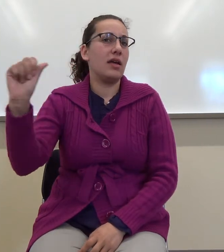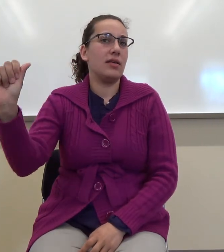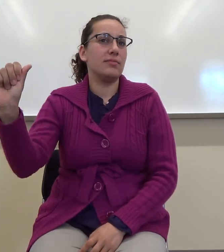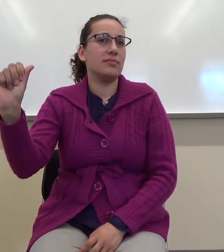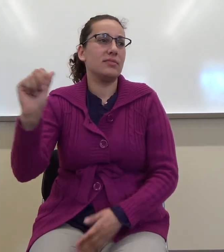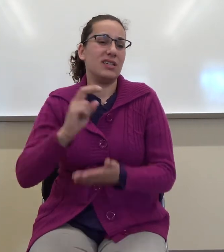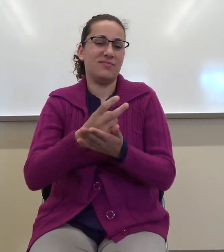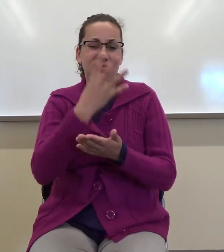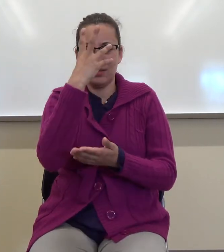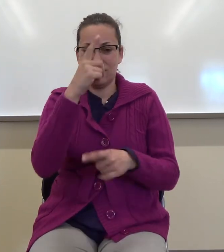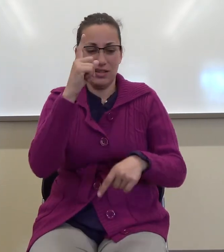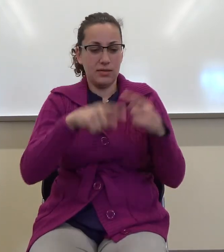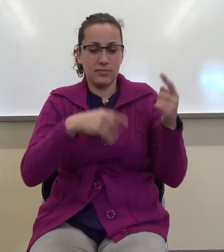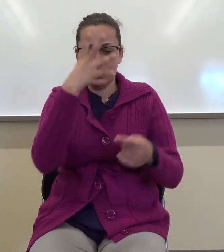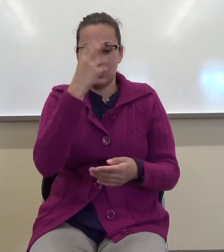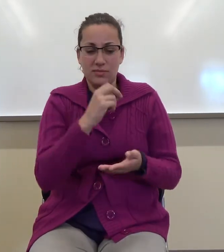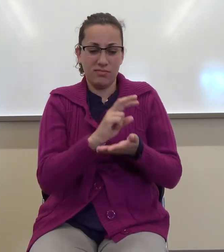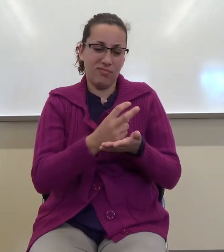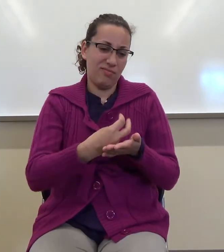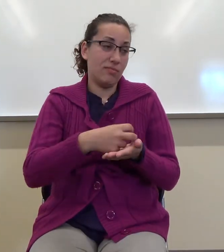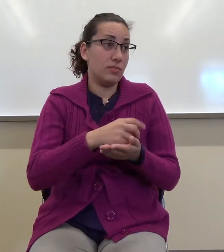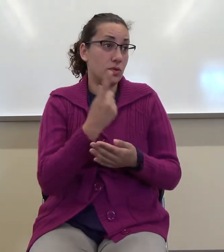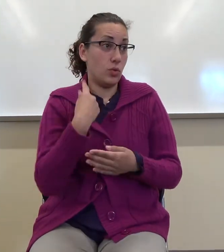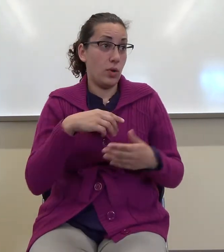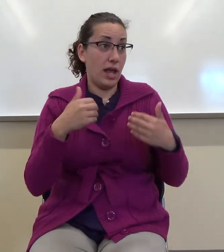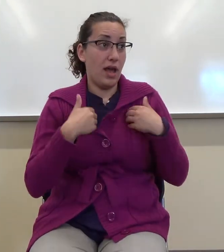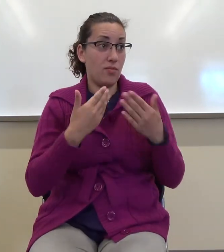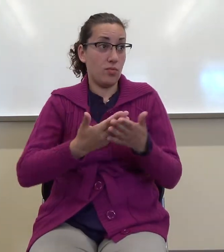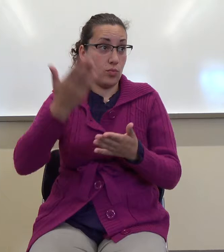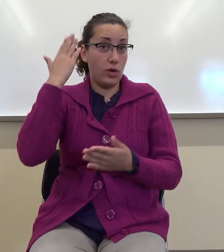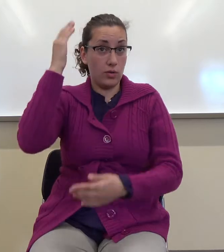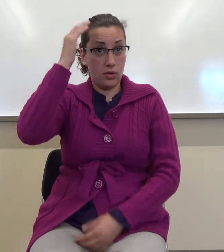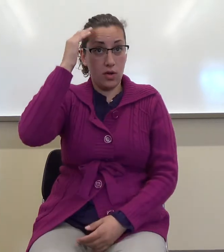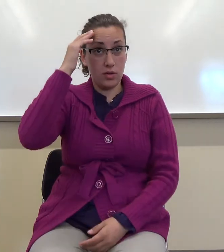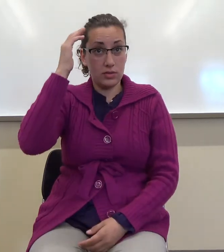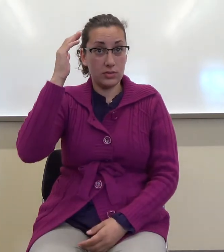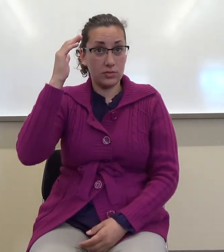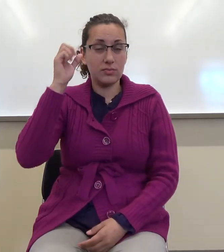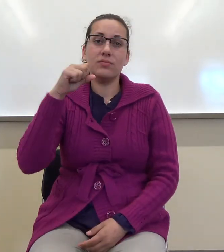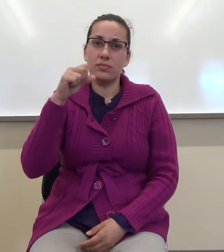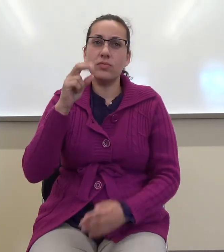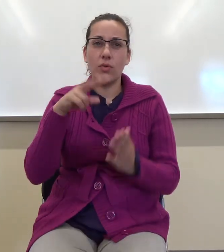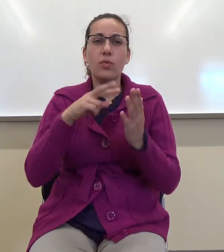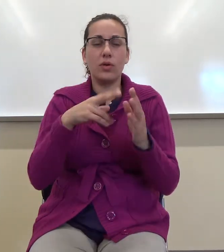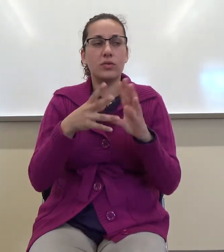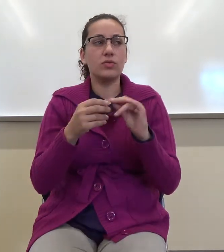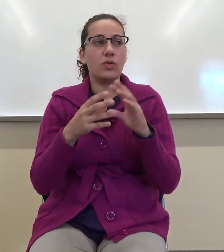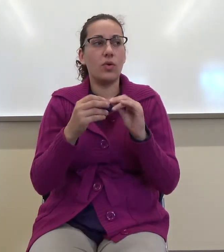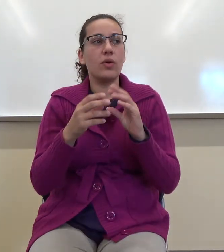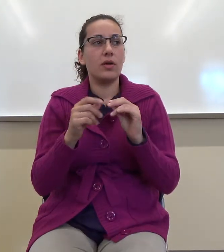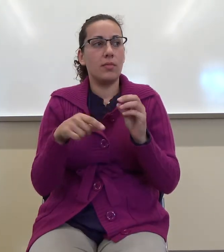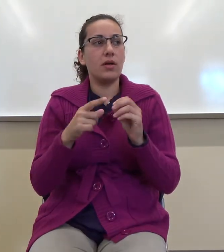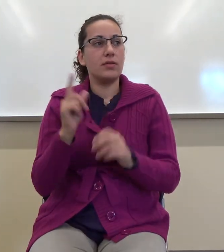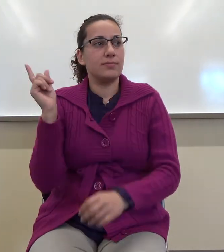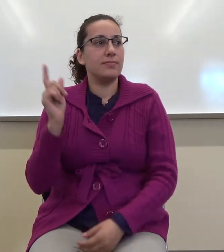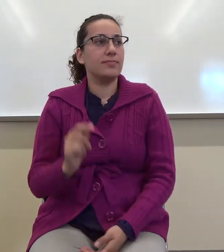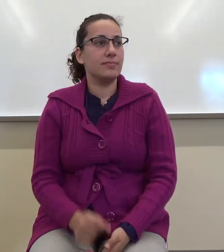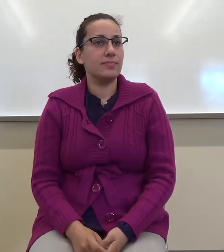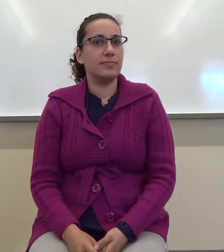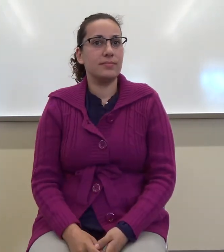Do we have prior knowledge of this? Yeah, we've read something about this before. I've never noticed that before. I've been teaching this class for how